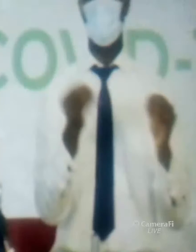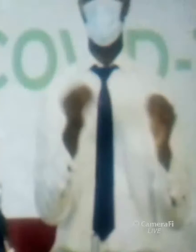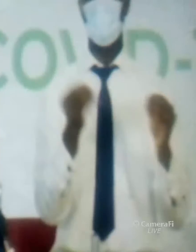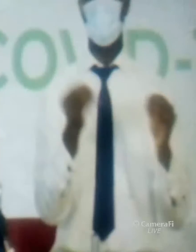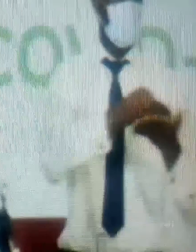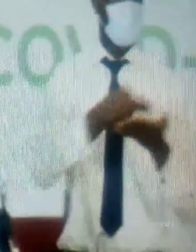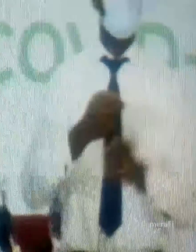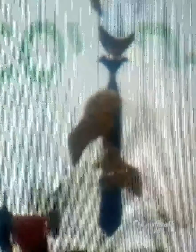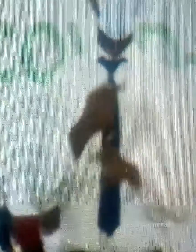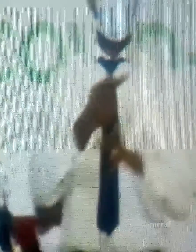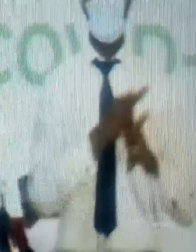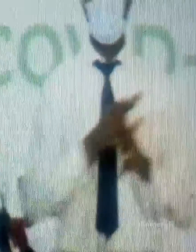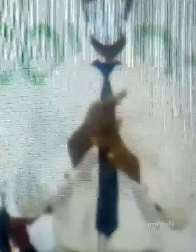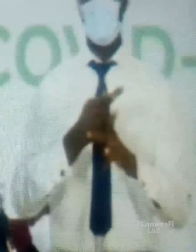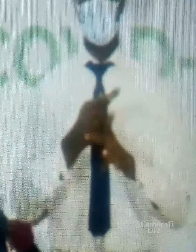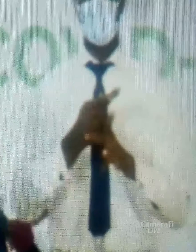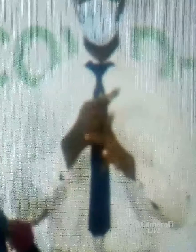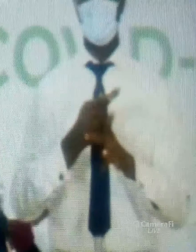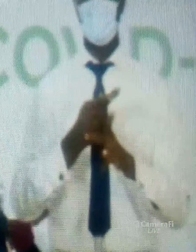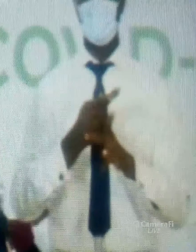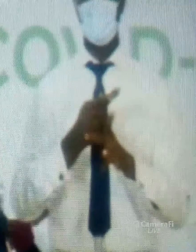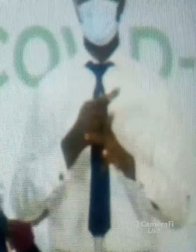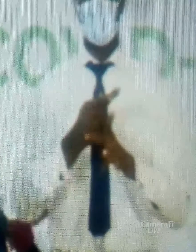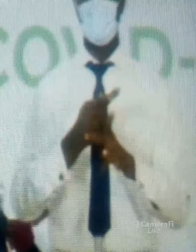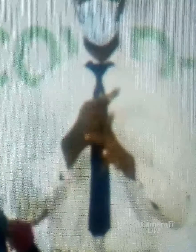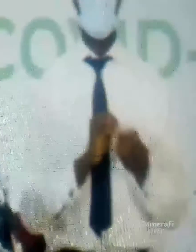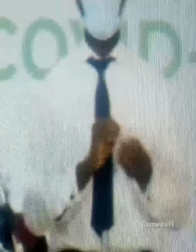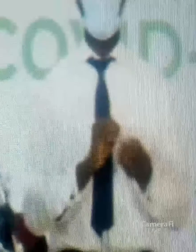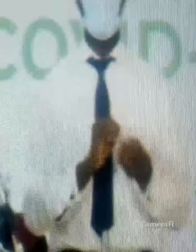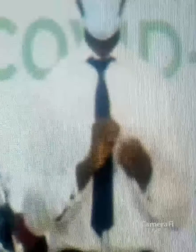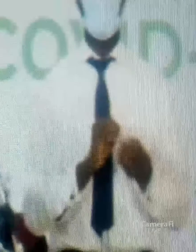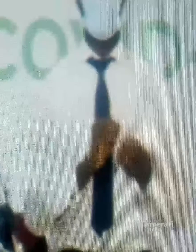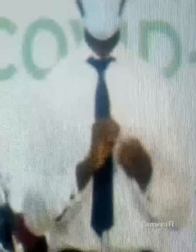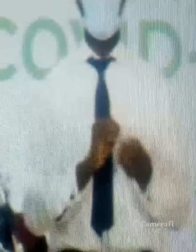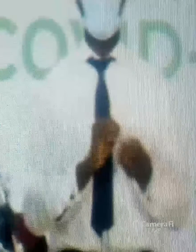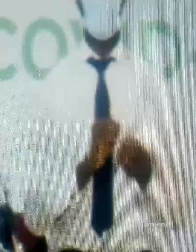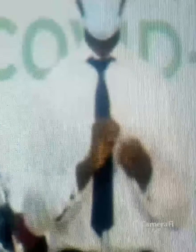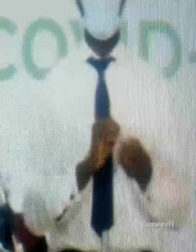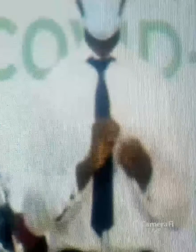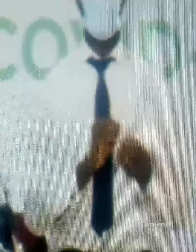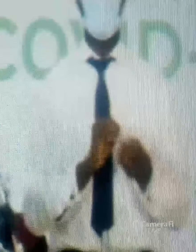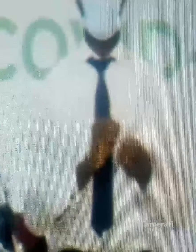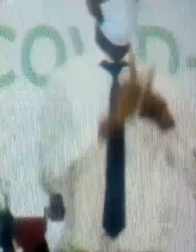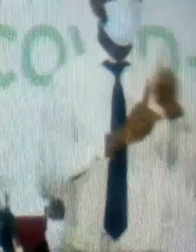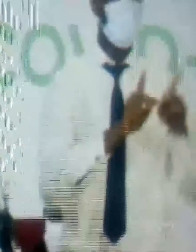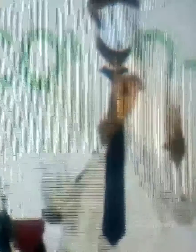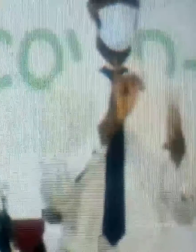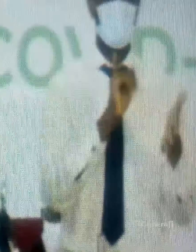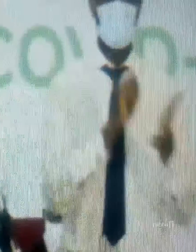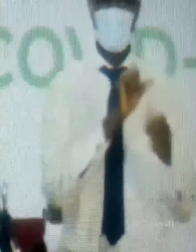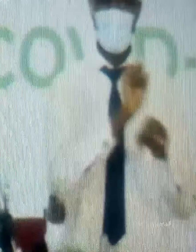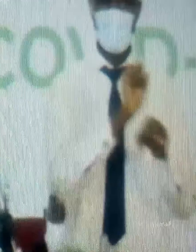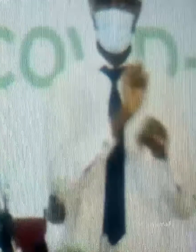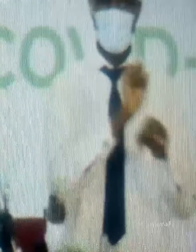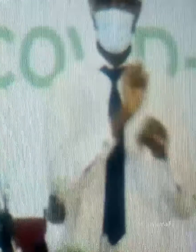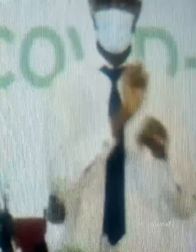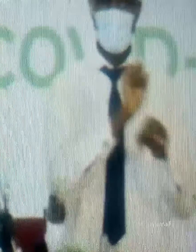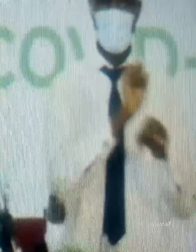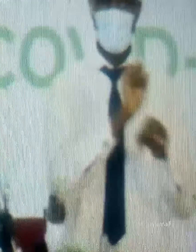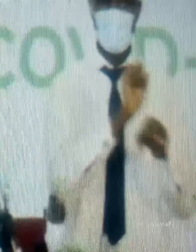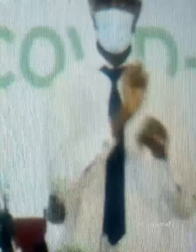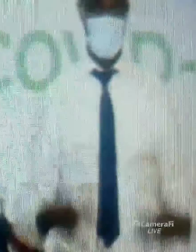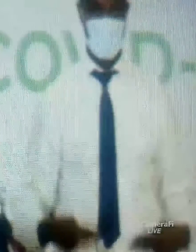Number two is the issue of human resource for health. Because if you are expanding the